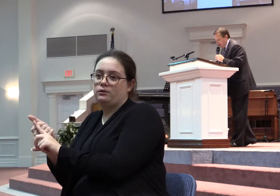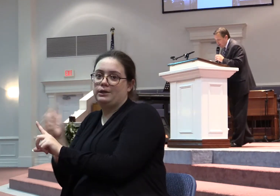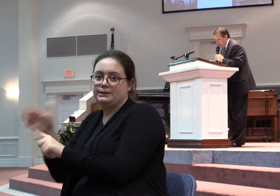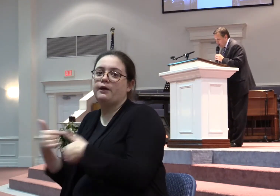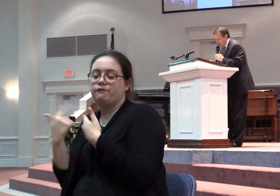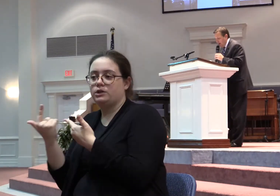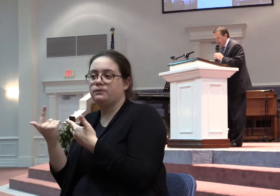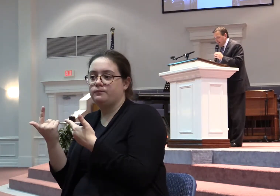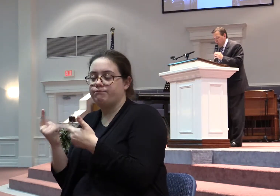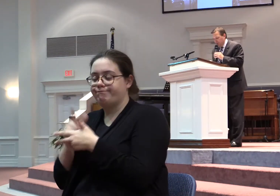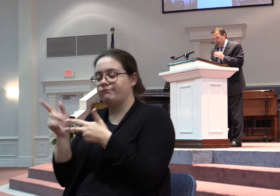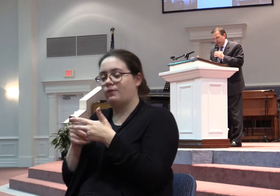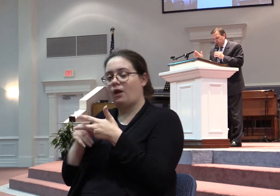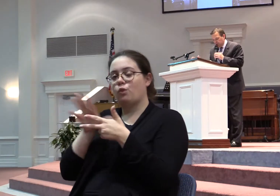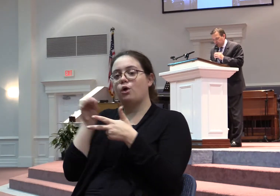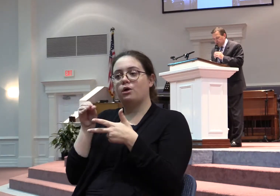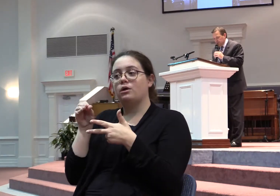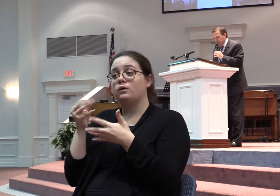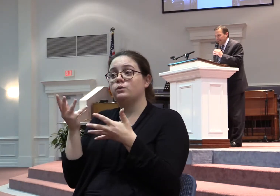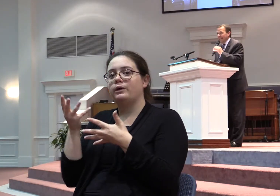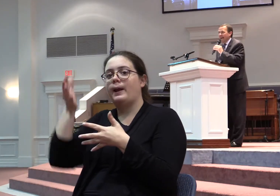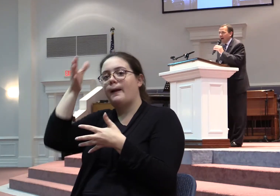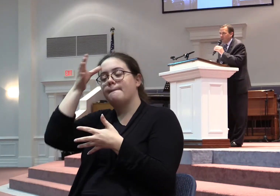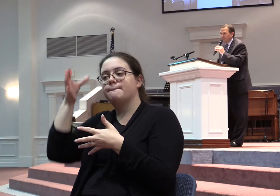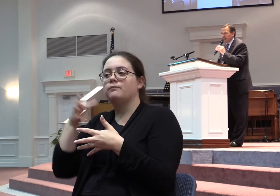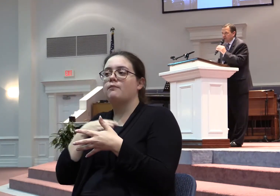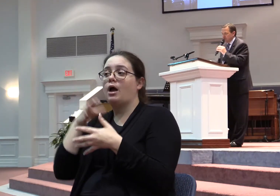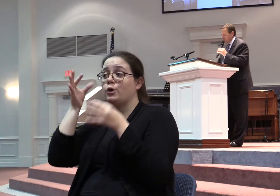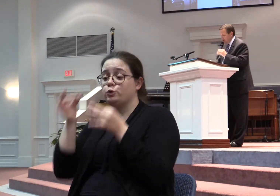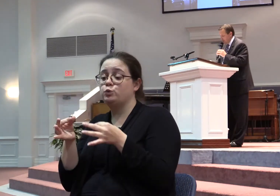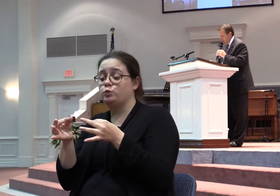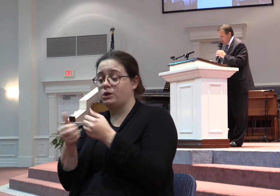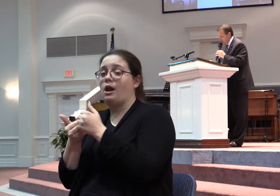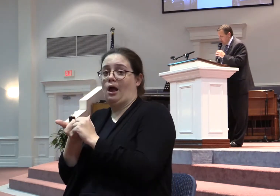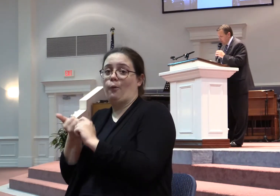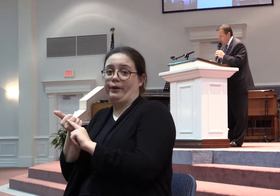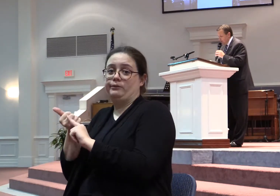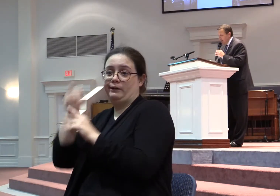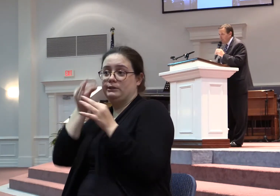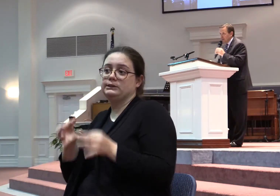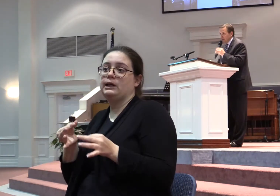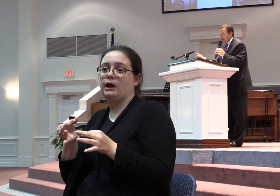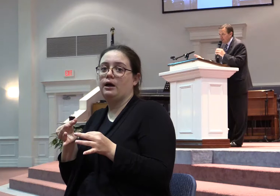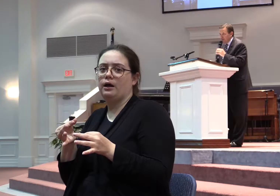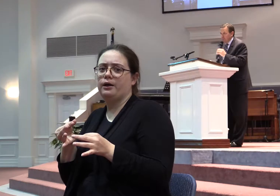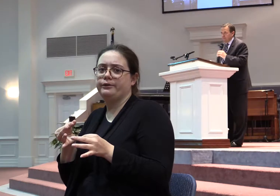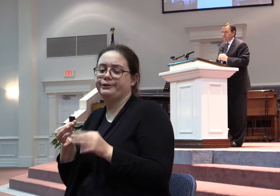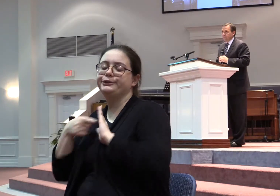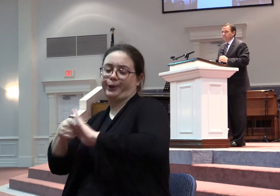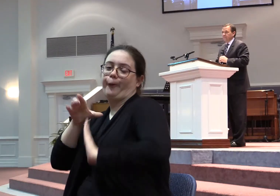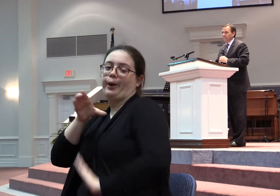Another thing we can learn from Lot is what a man chooses and how a man chooses proves a lot about his